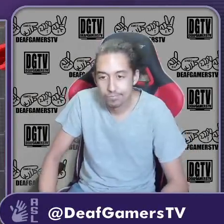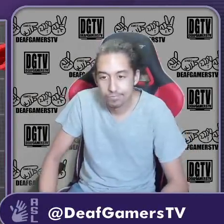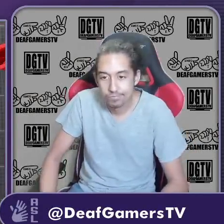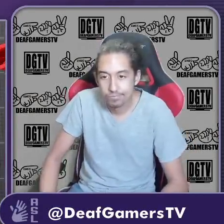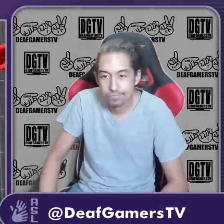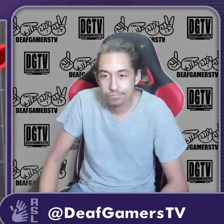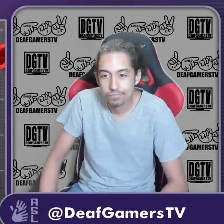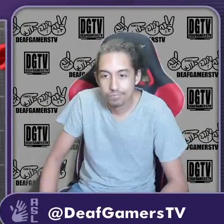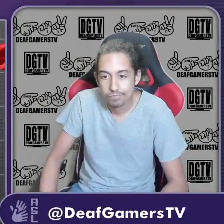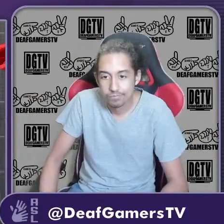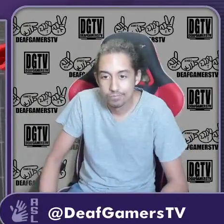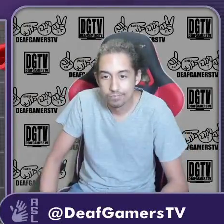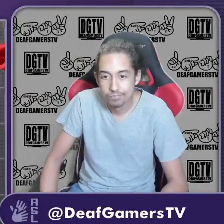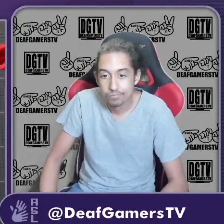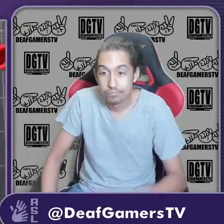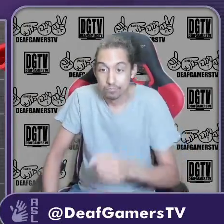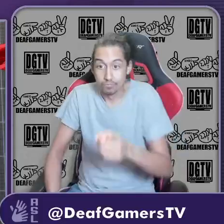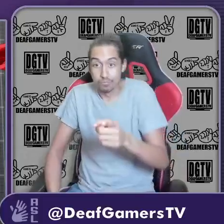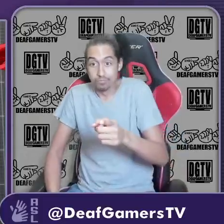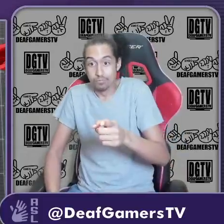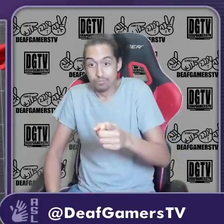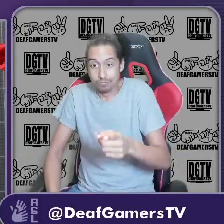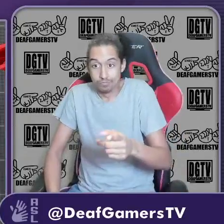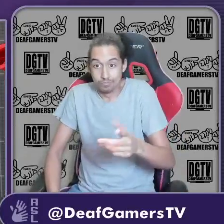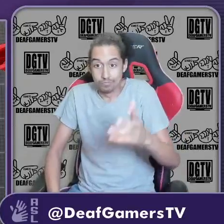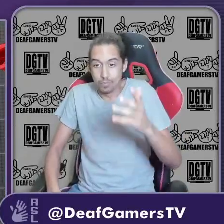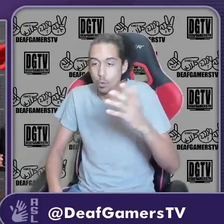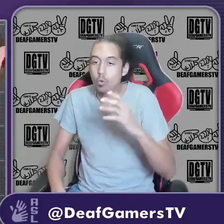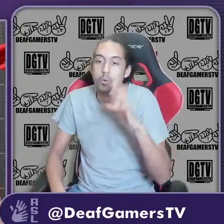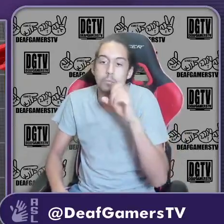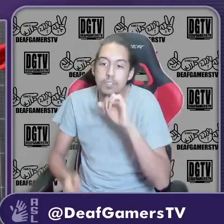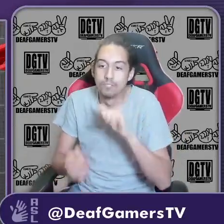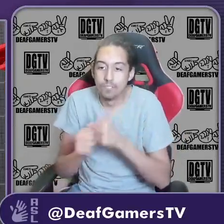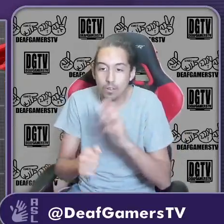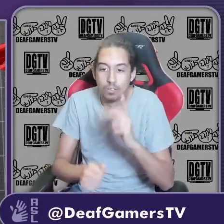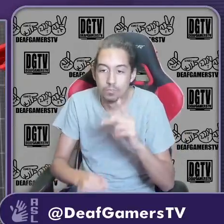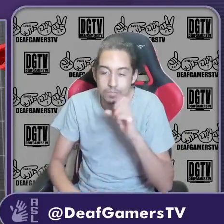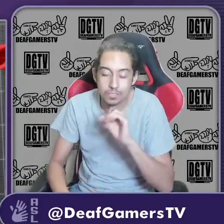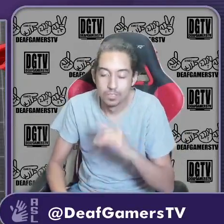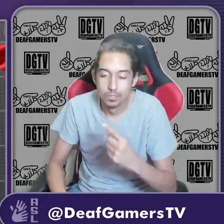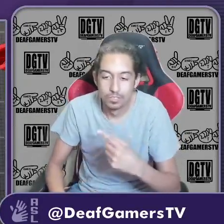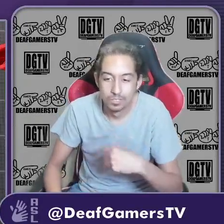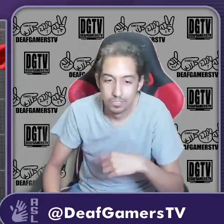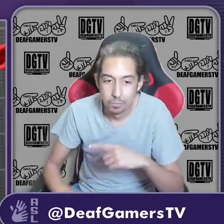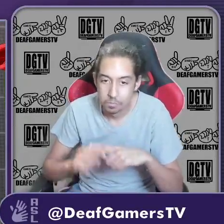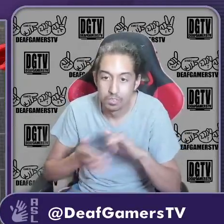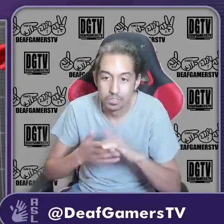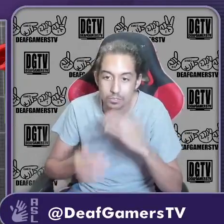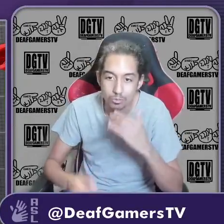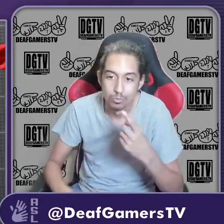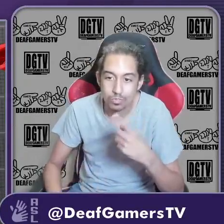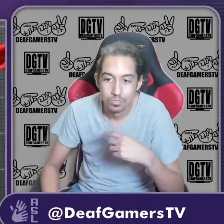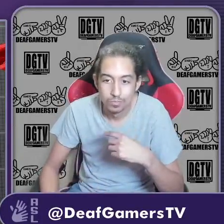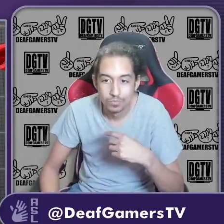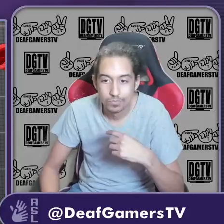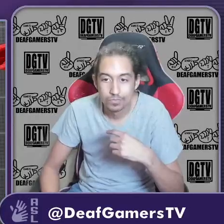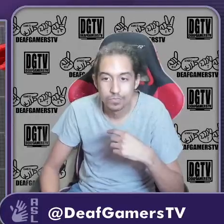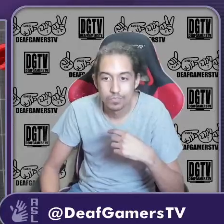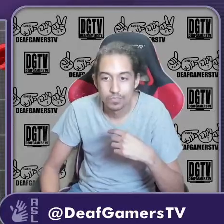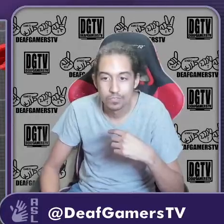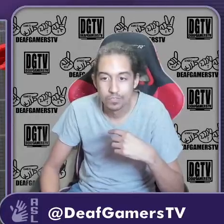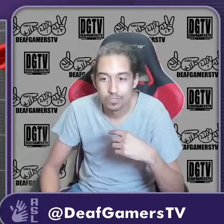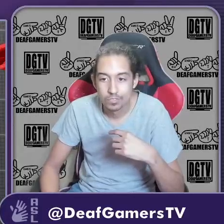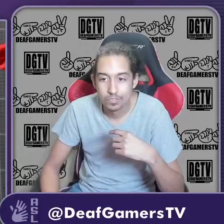Great spacing awareness. Oh No Stomp him good anti-air Nice anti-air